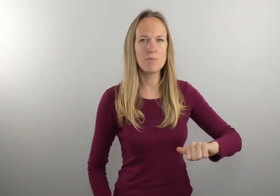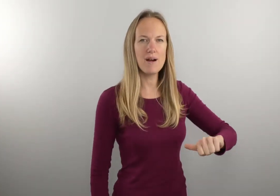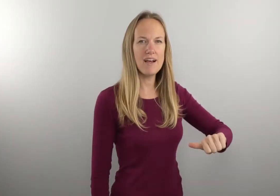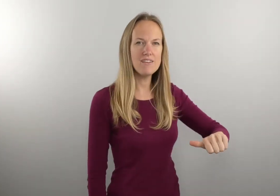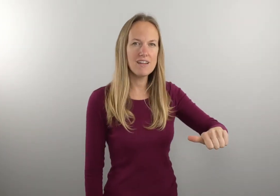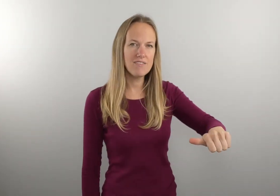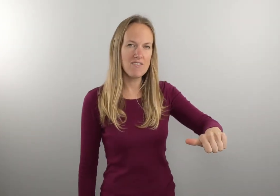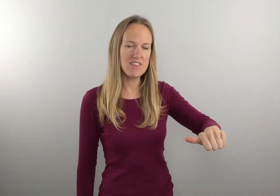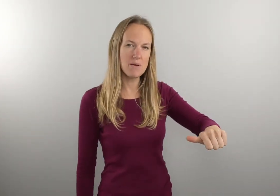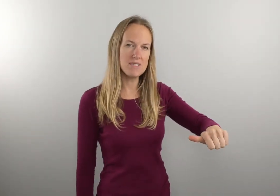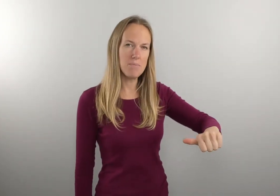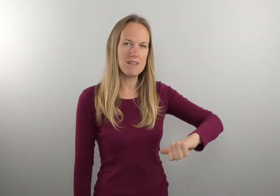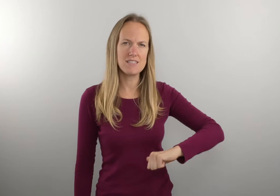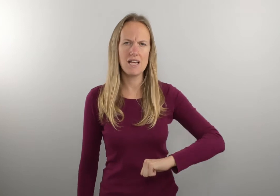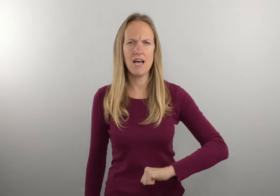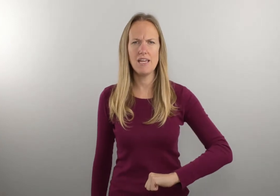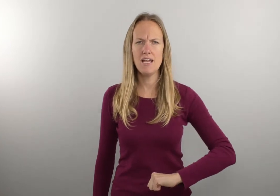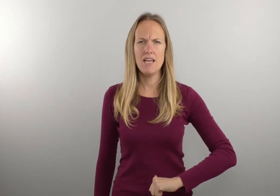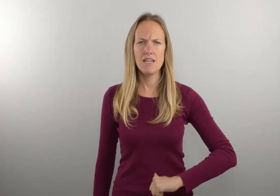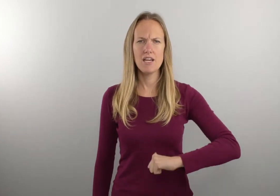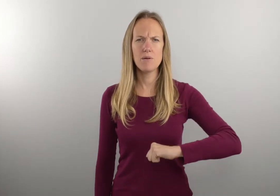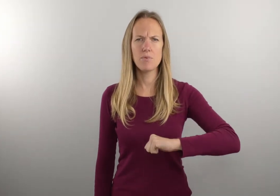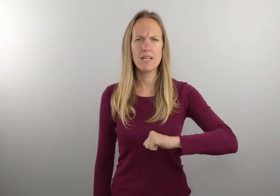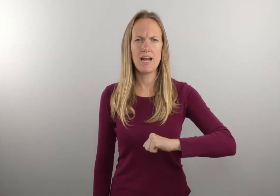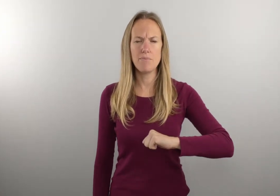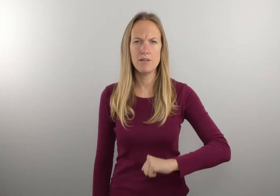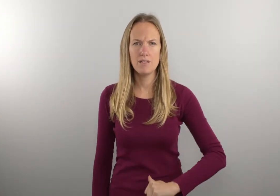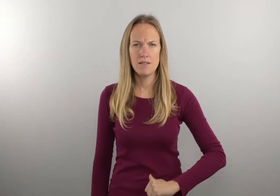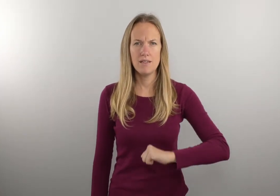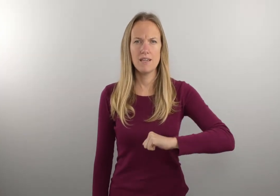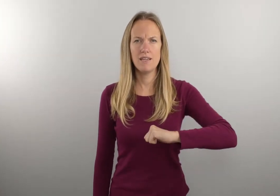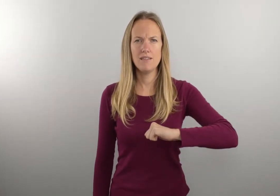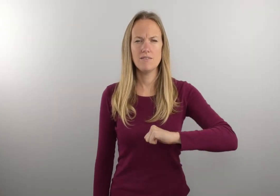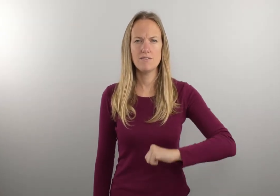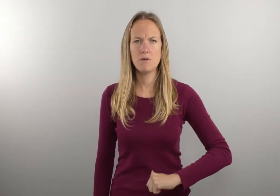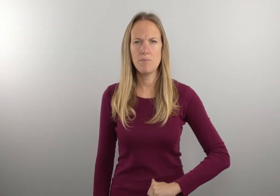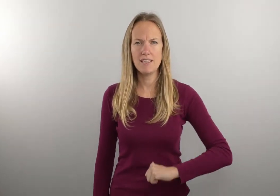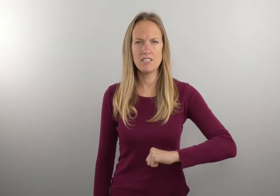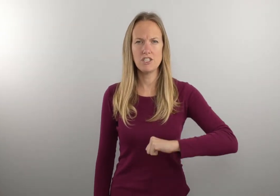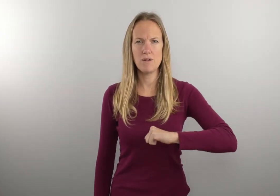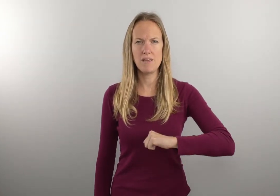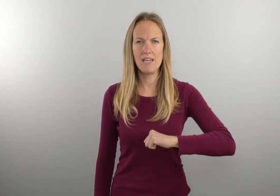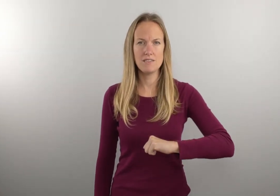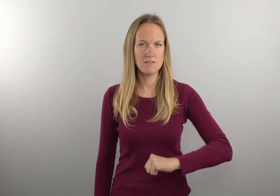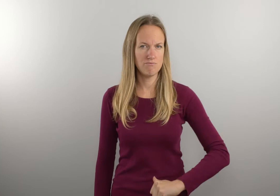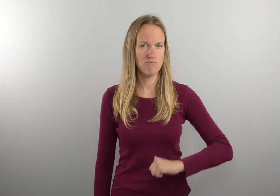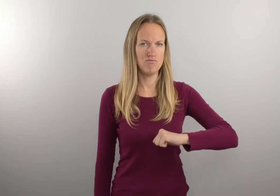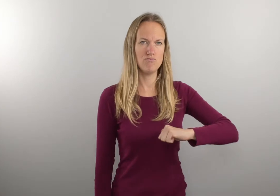proud, you kind of have a thumbs up on the side, and you kind of bring it up, okay, from your belly to your rib cage.